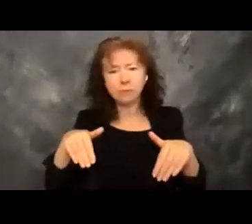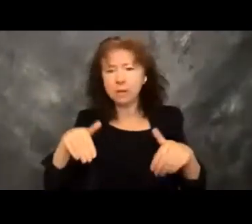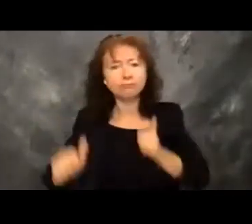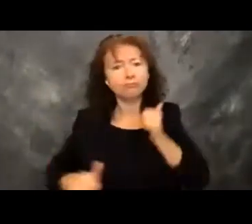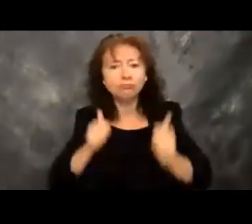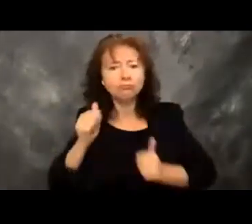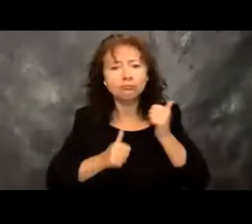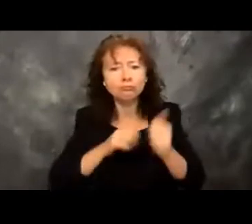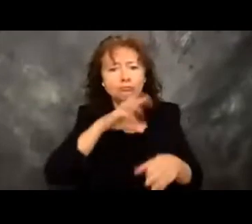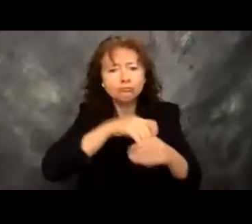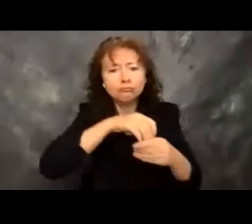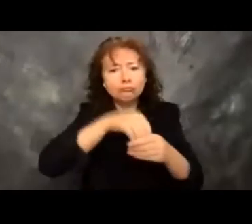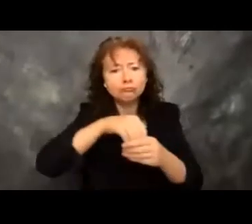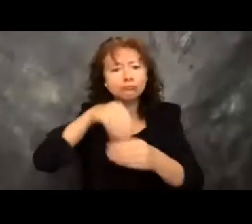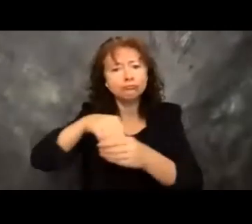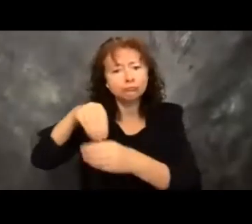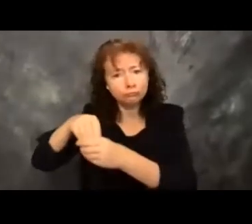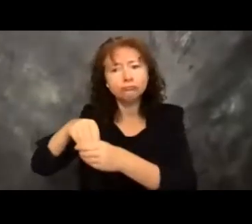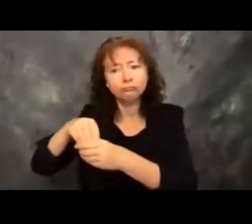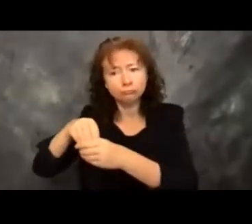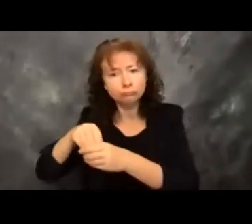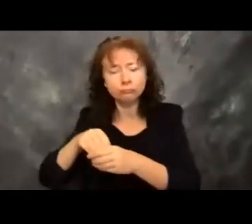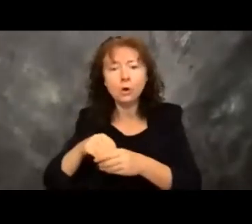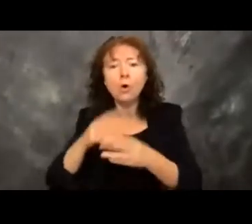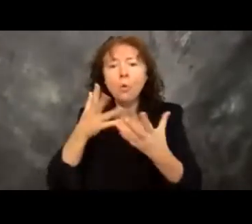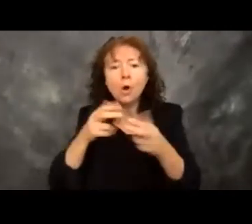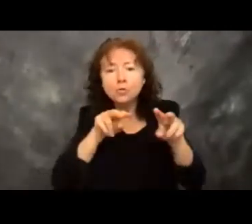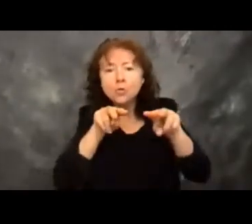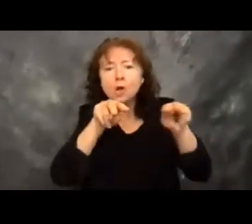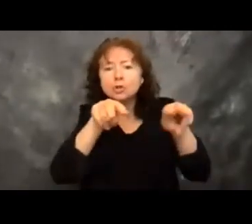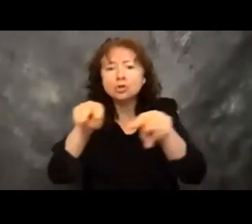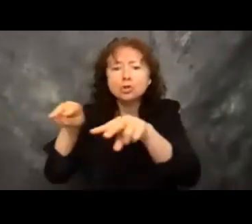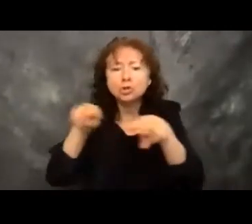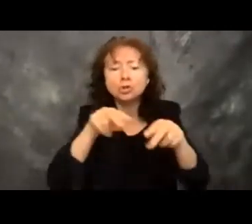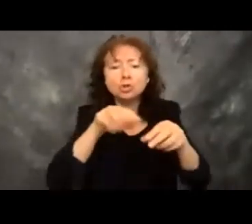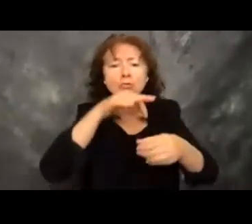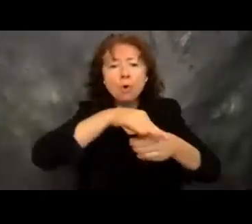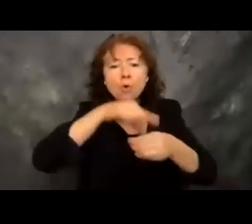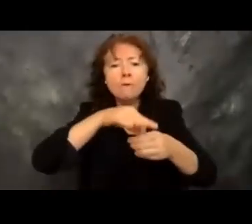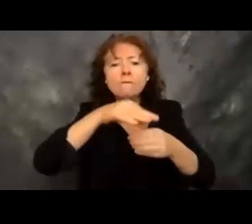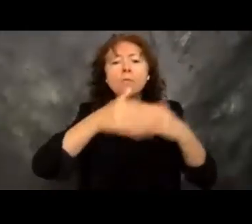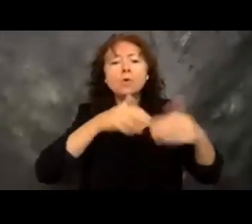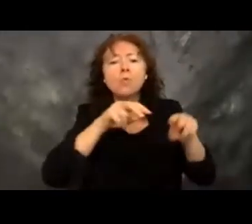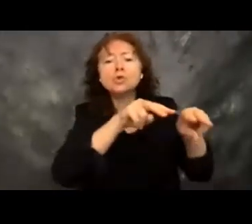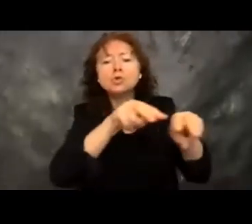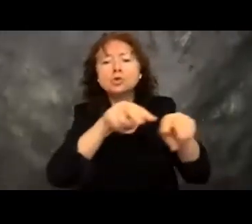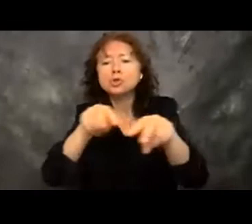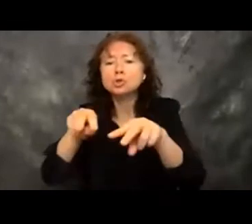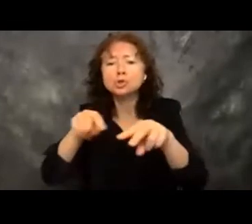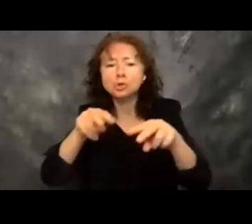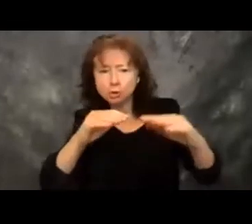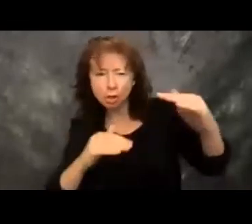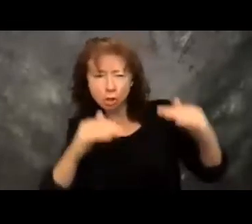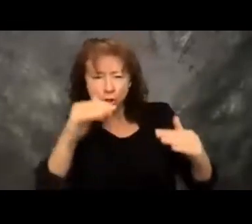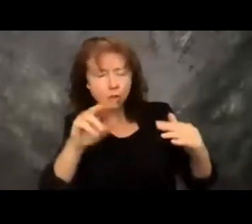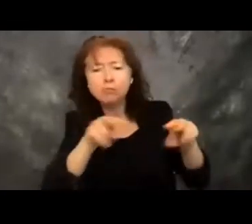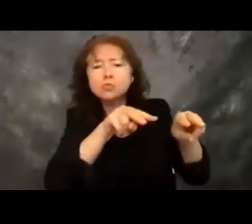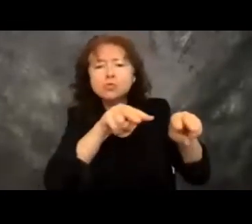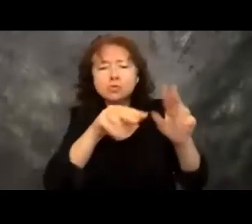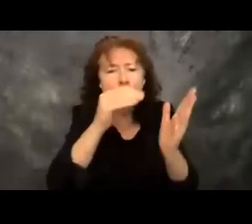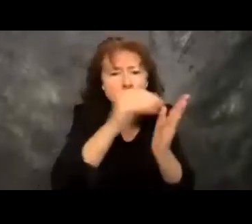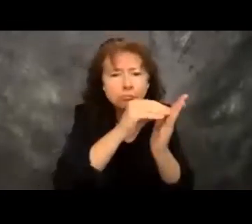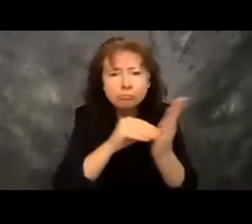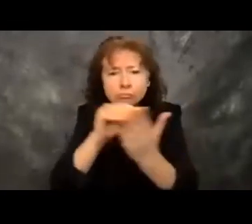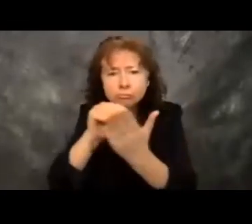participating in the observation process, in the monitoring process. And the IFES also doing